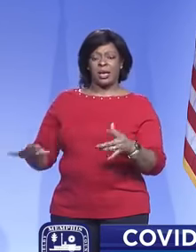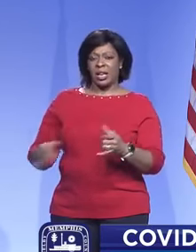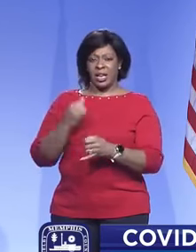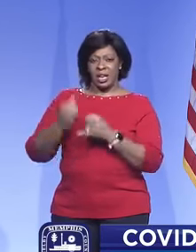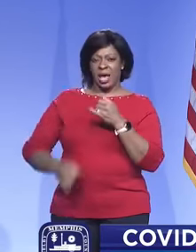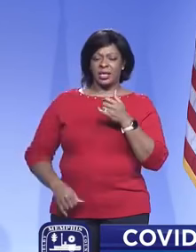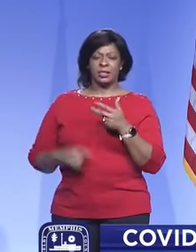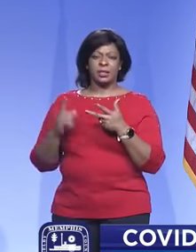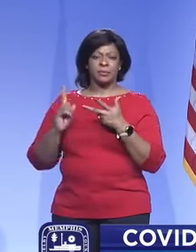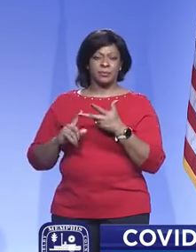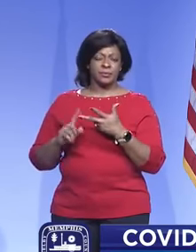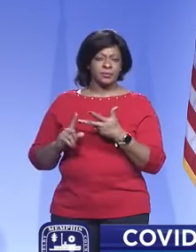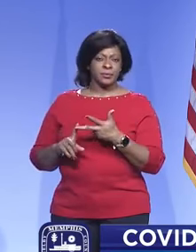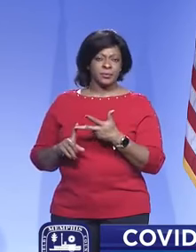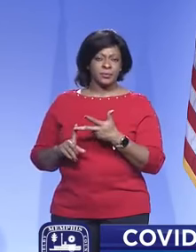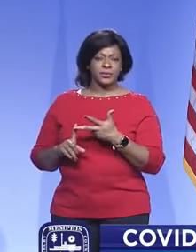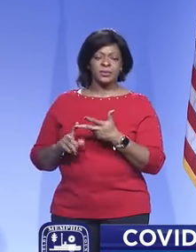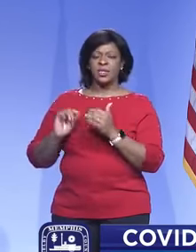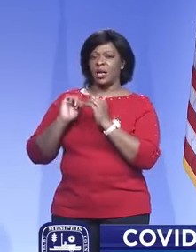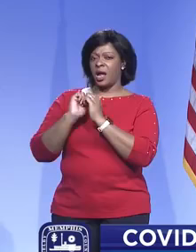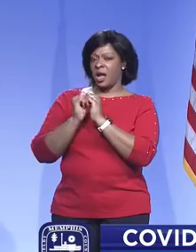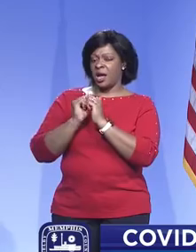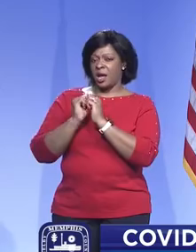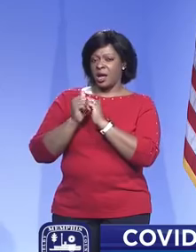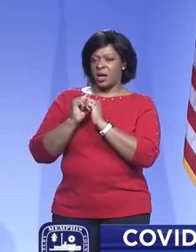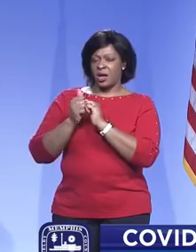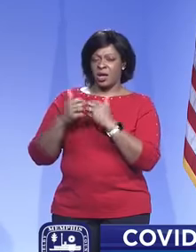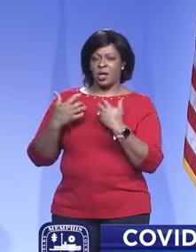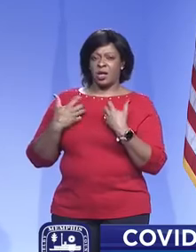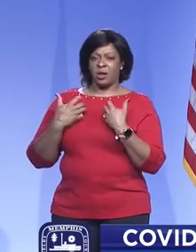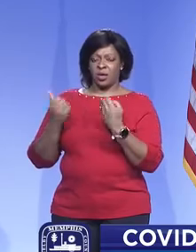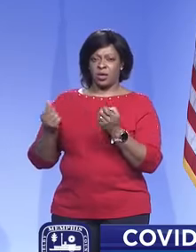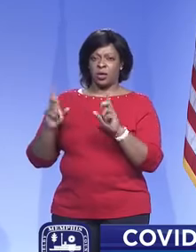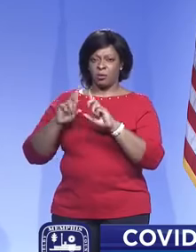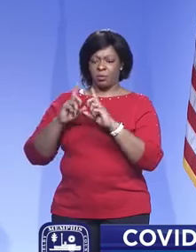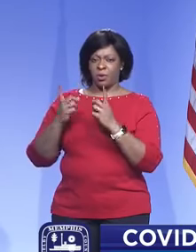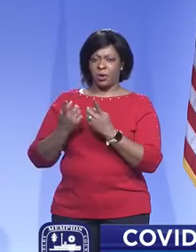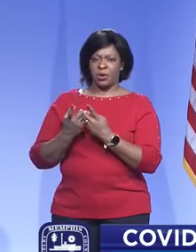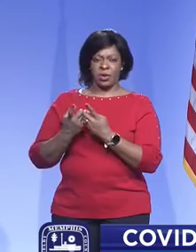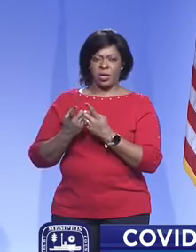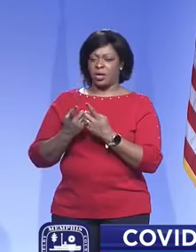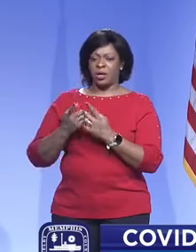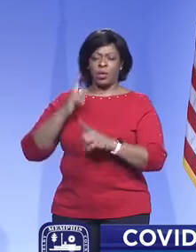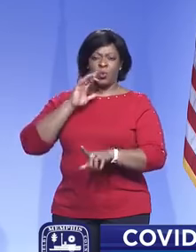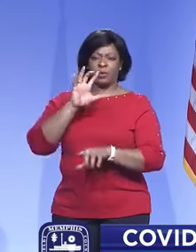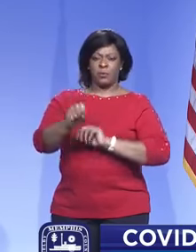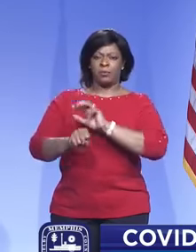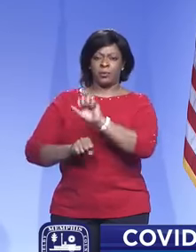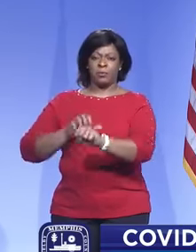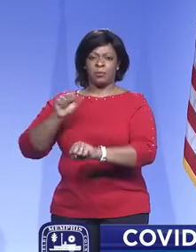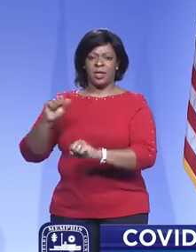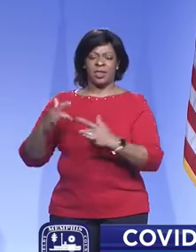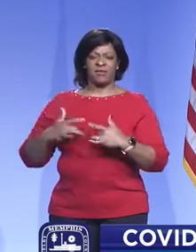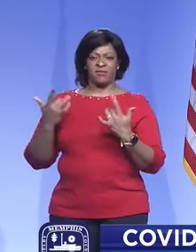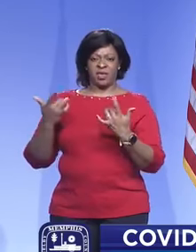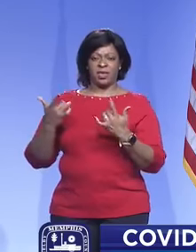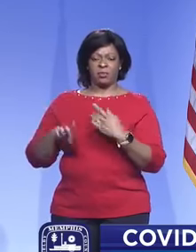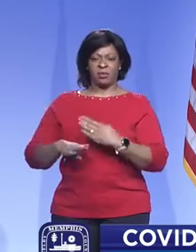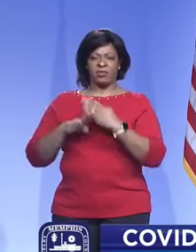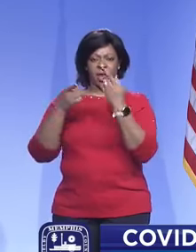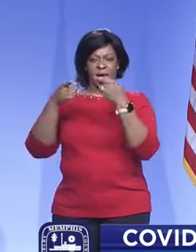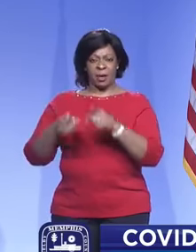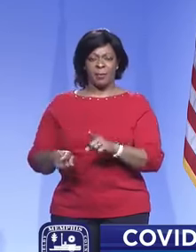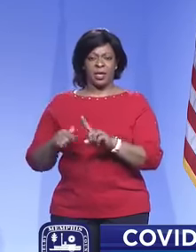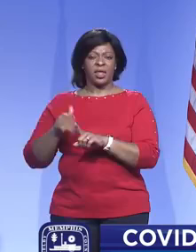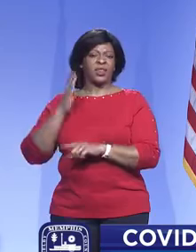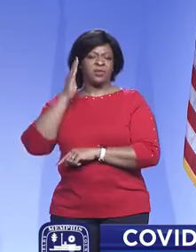lastly, how will the health department crack down on events like that happening in